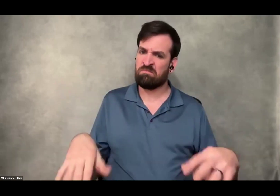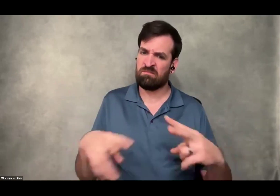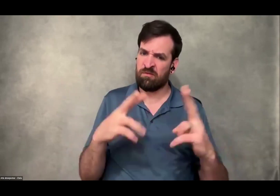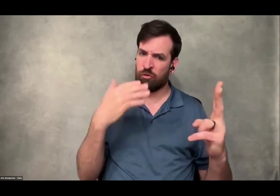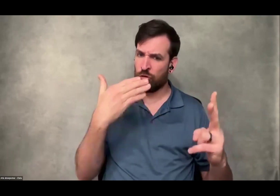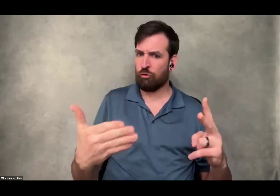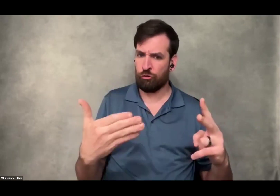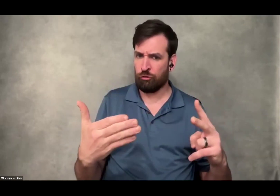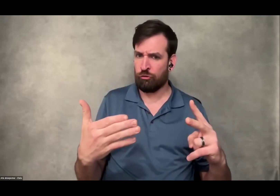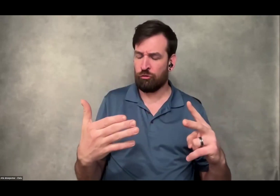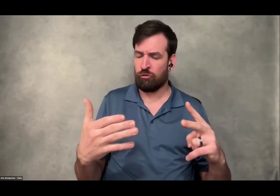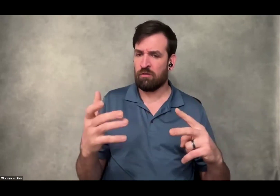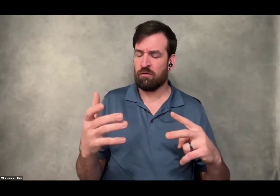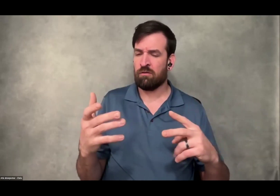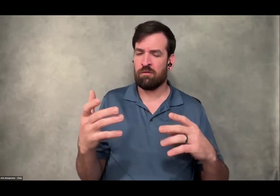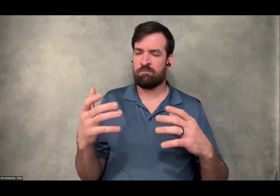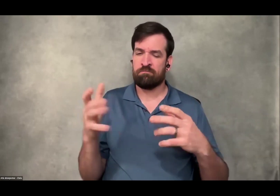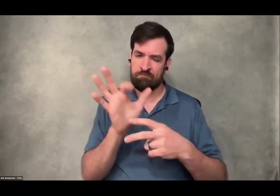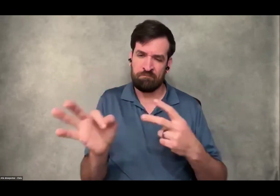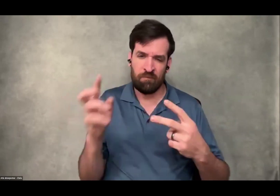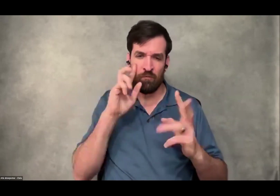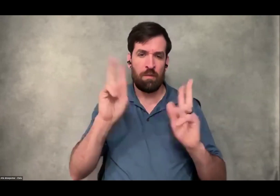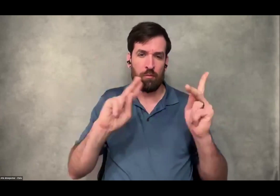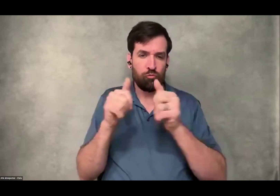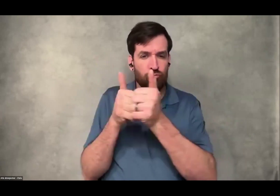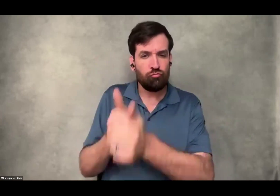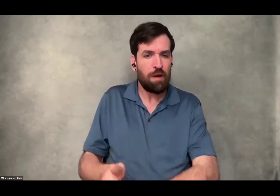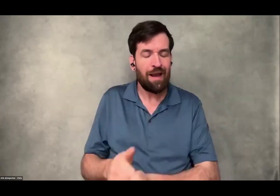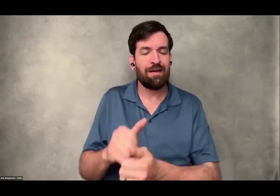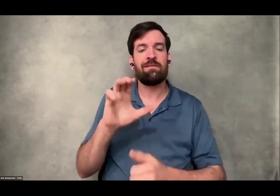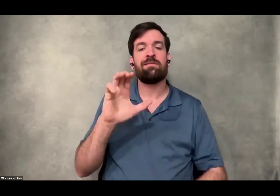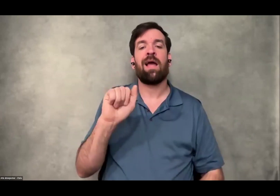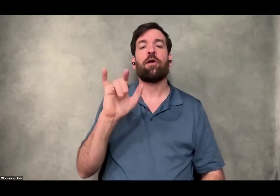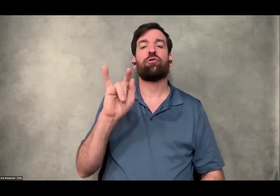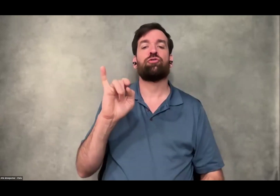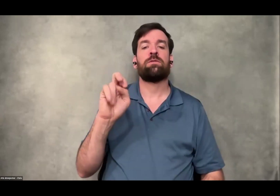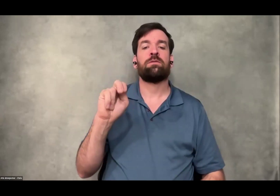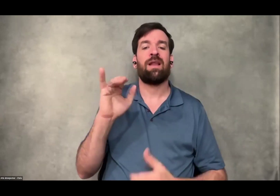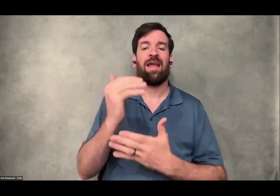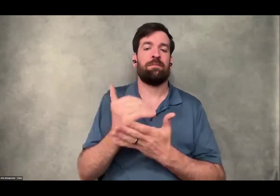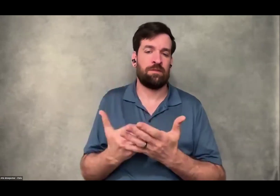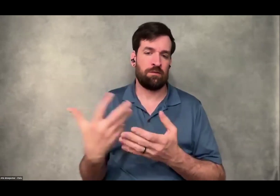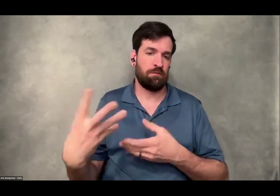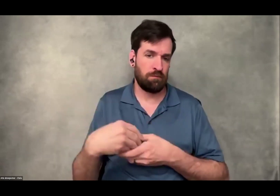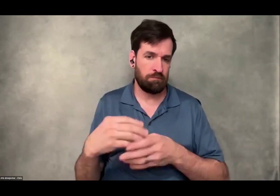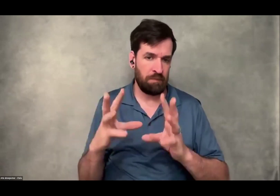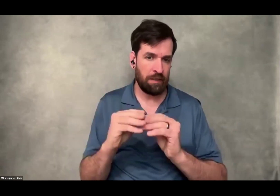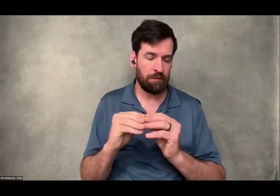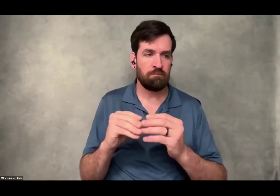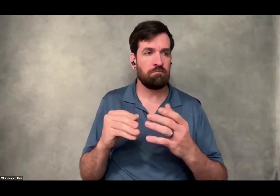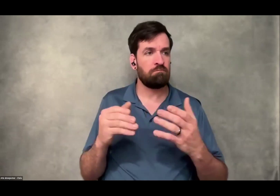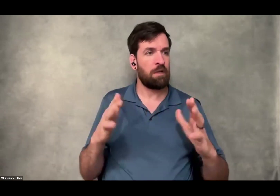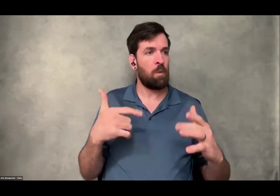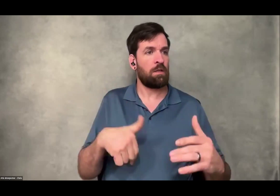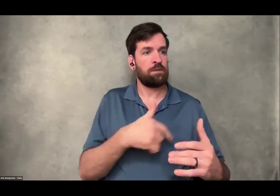way for folks to track action items in a meeting, all of the things that allow us